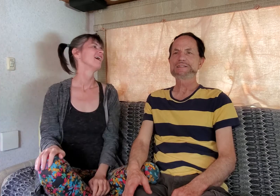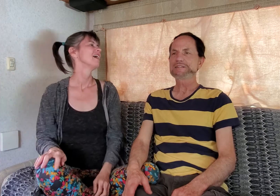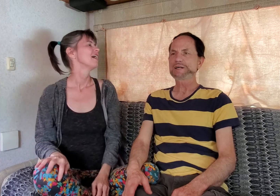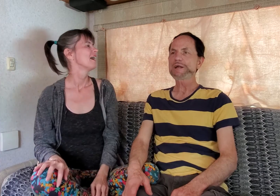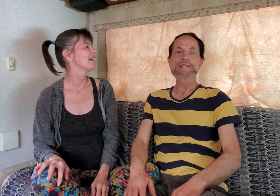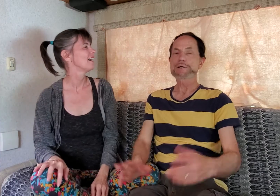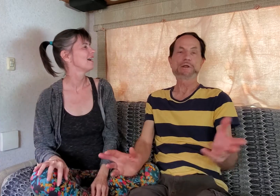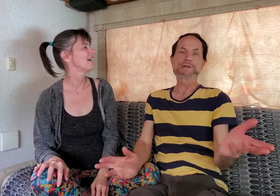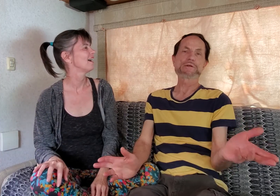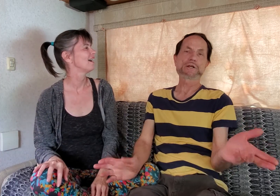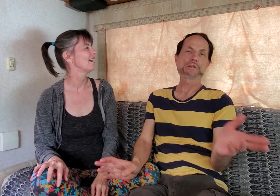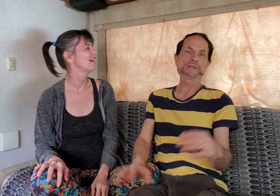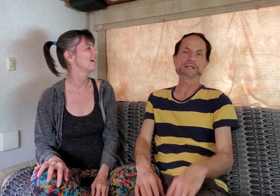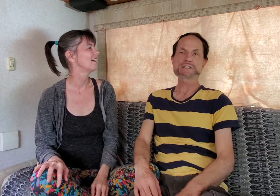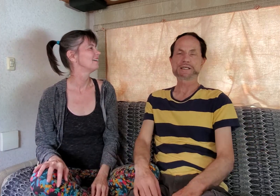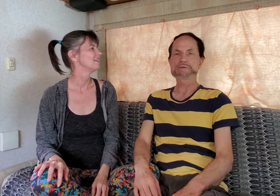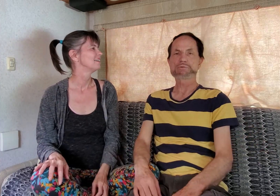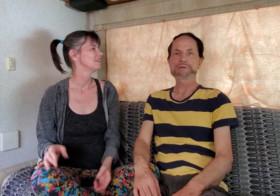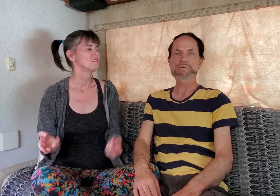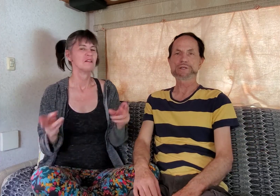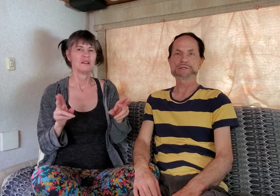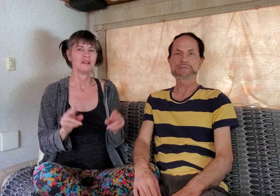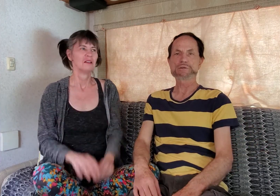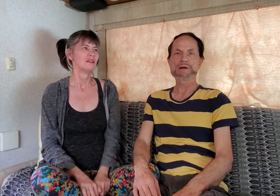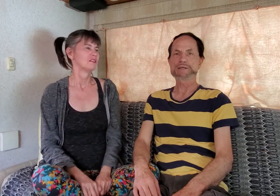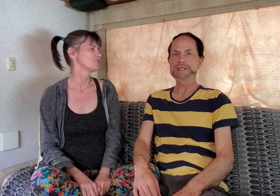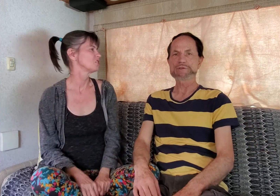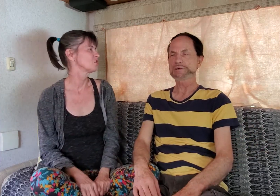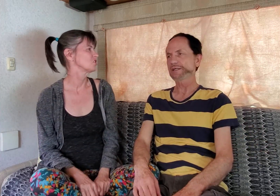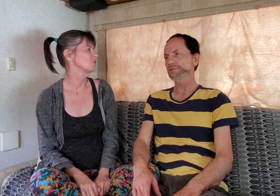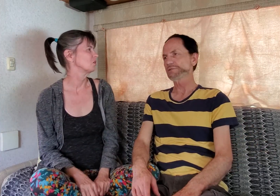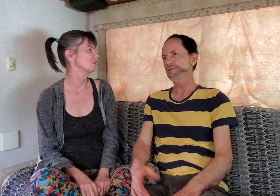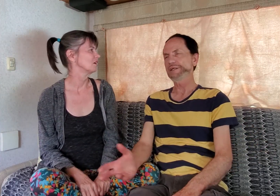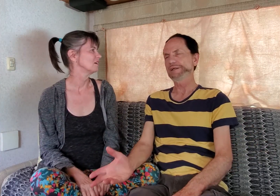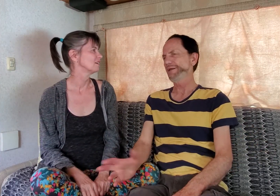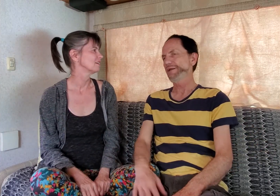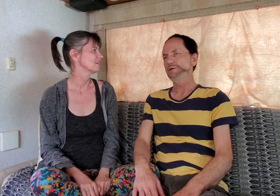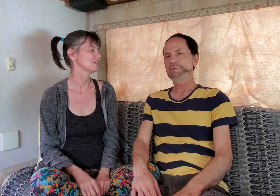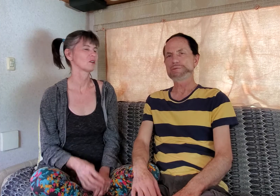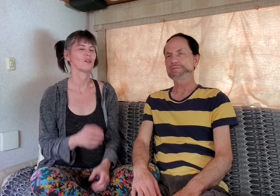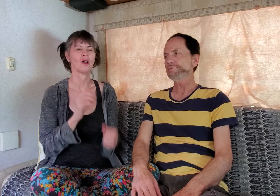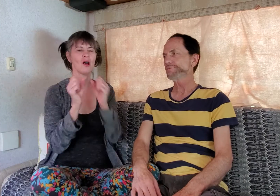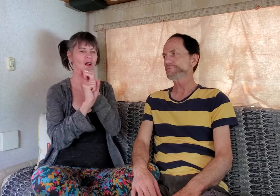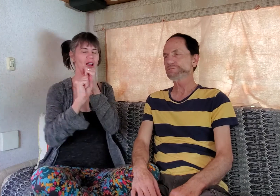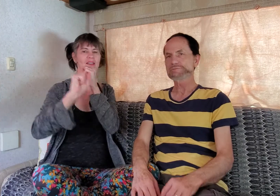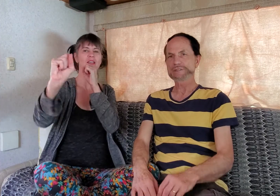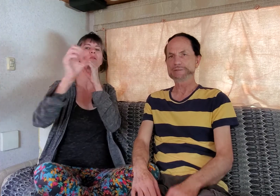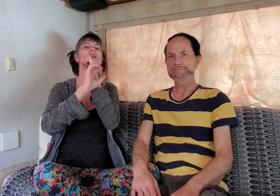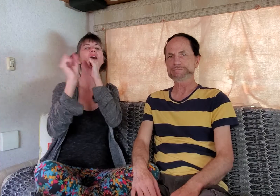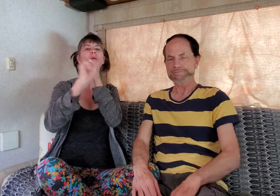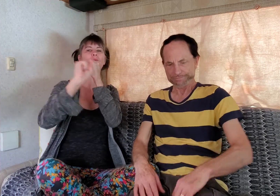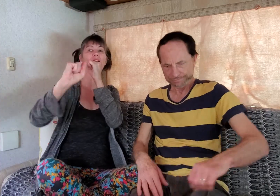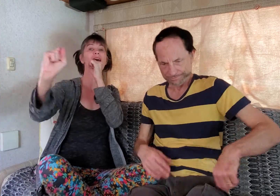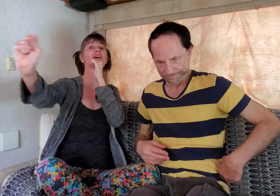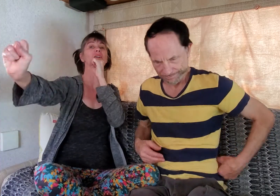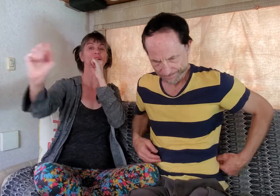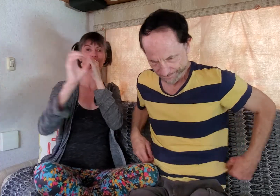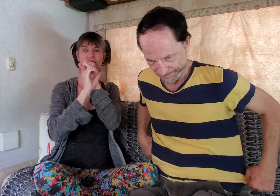All right, there are other things that we could do about Davy Crockett. Sure. He told all kinds of, he was a braggart. He